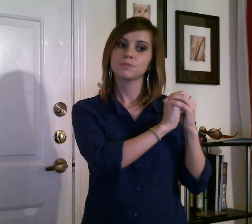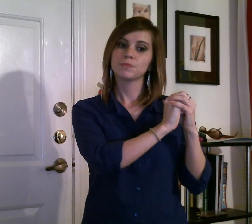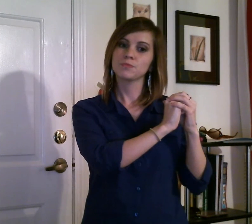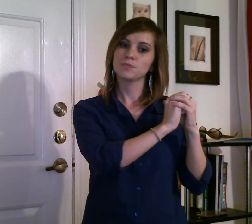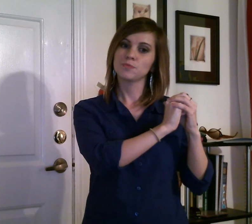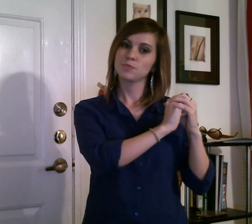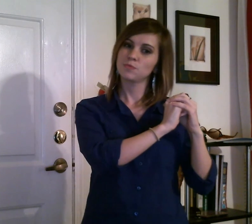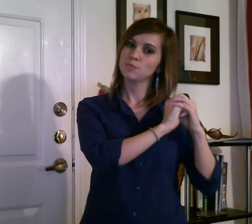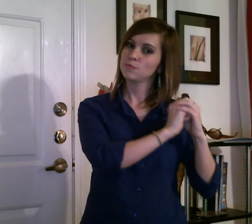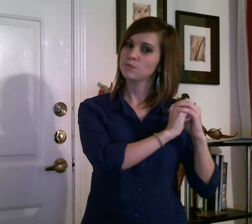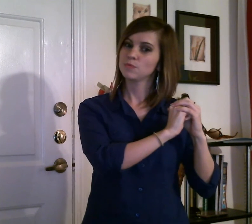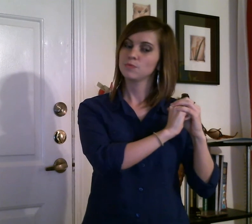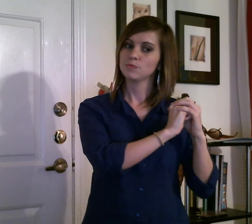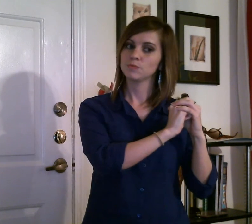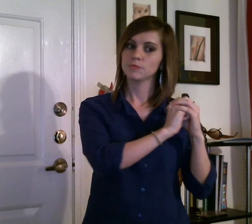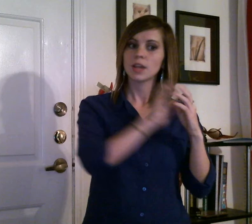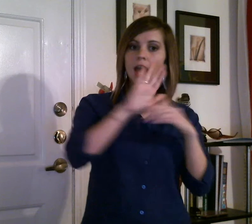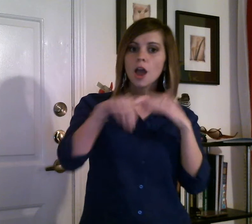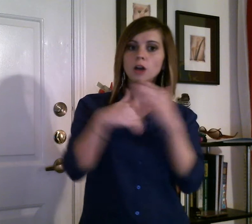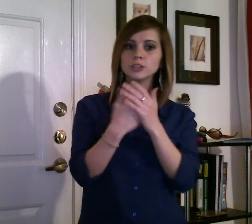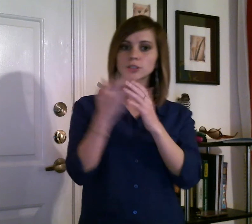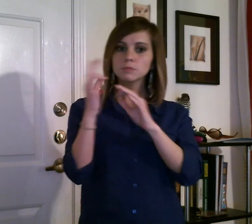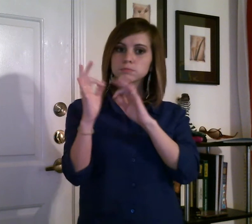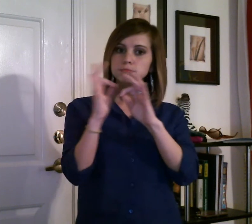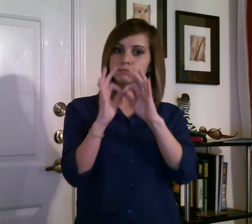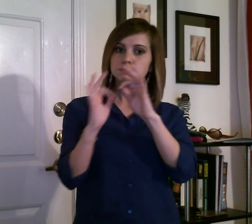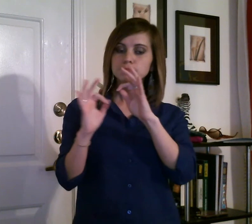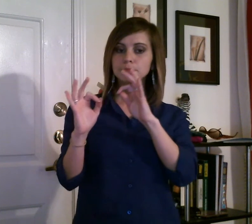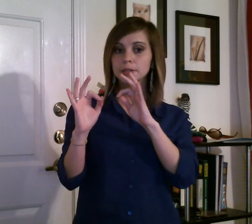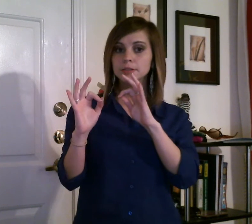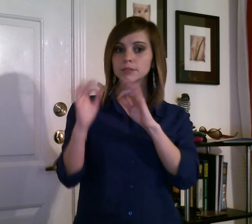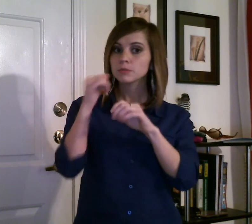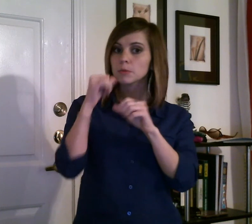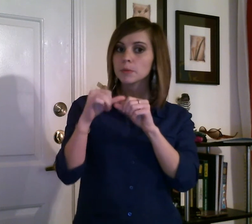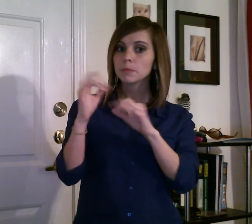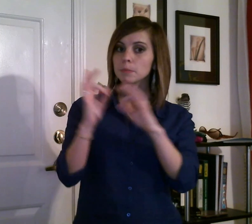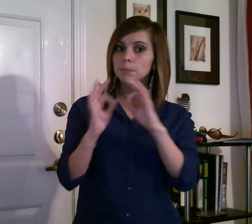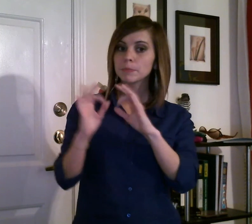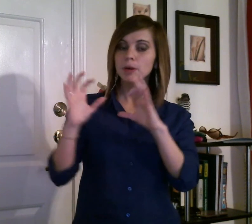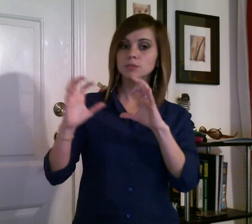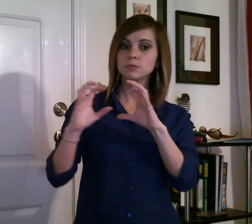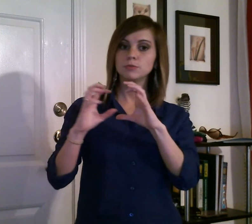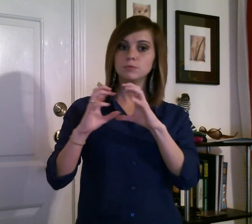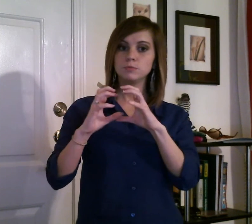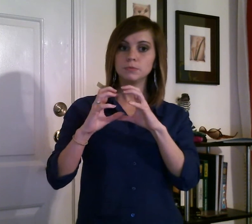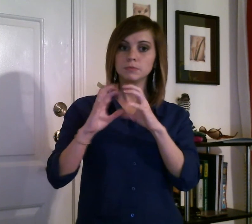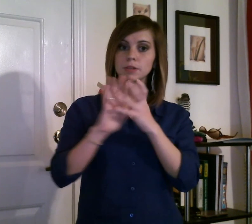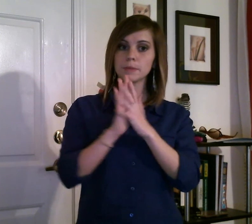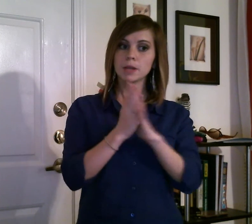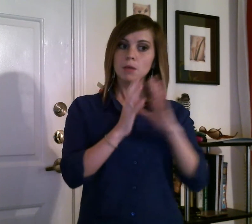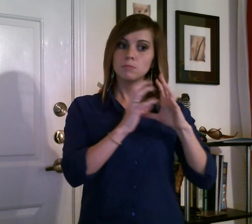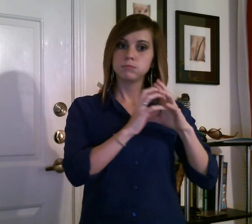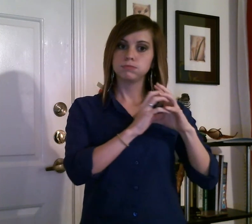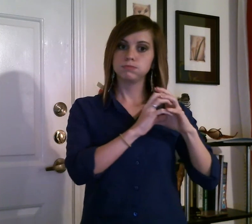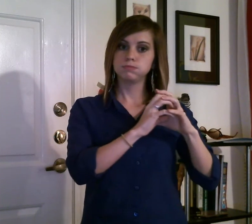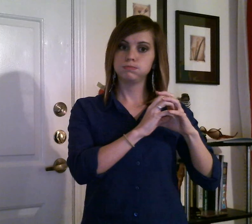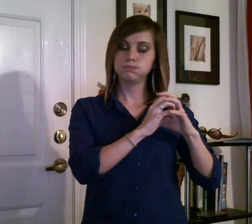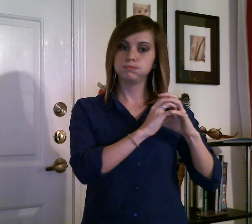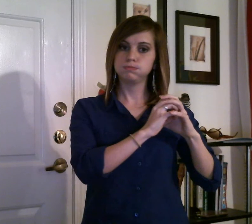here in the center, and there's a bunch of hydrogen atoms all over. It's really dense. I could never draw the actual number of atoms here. This is really give you an